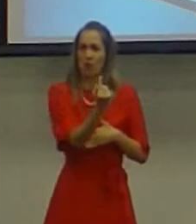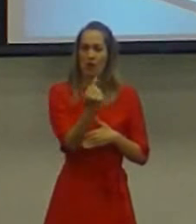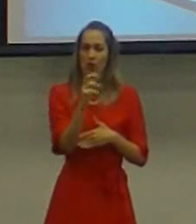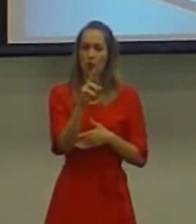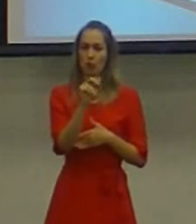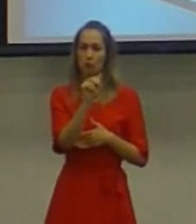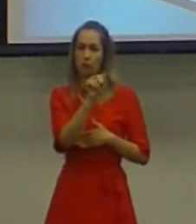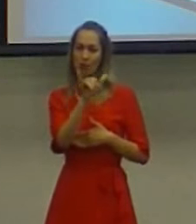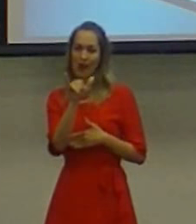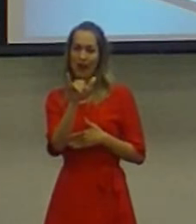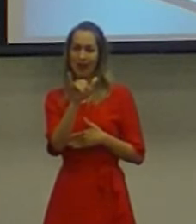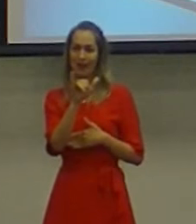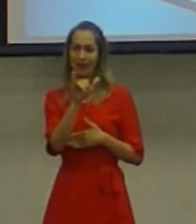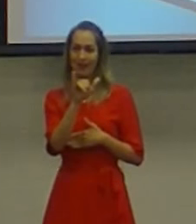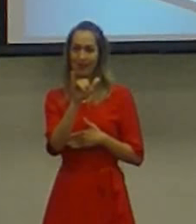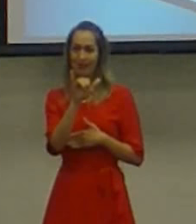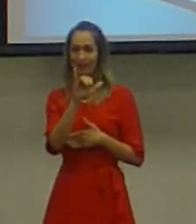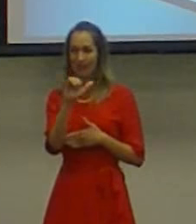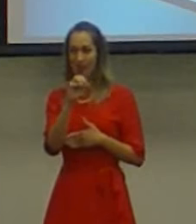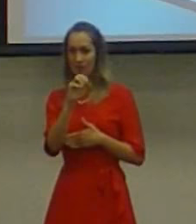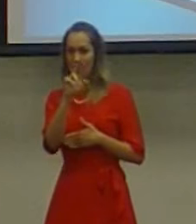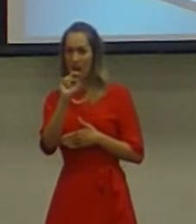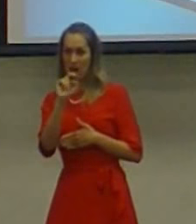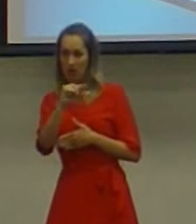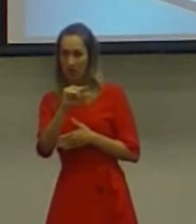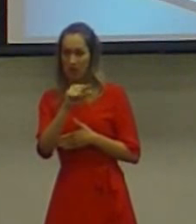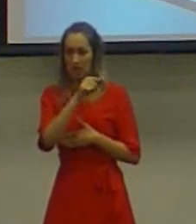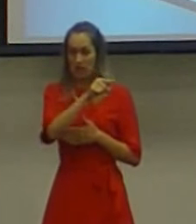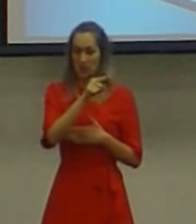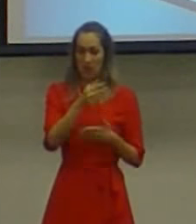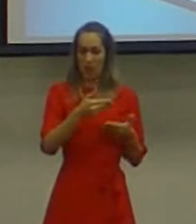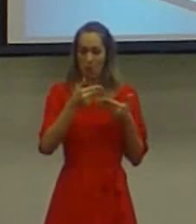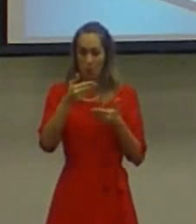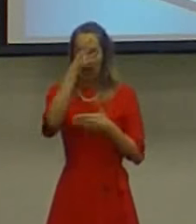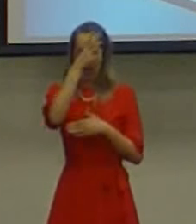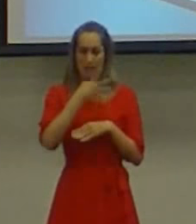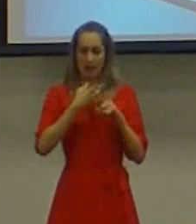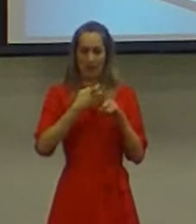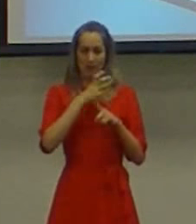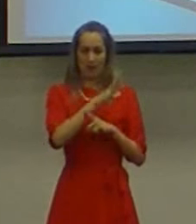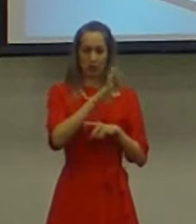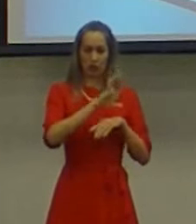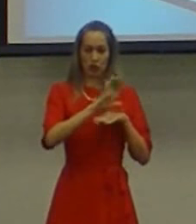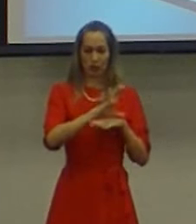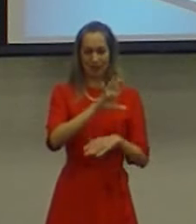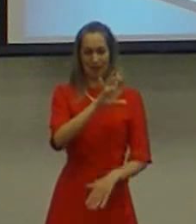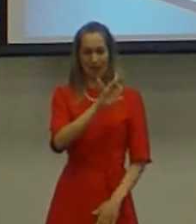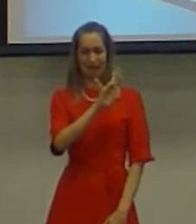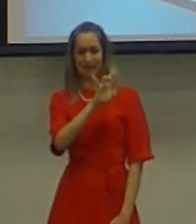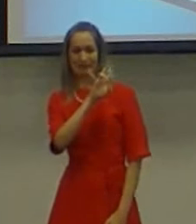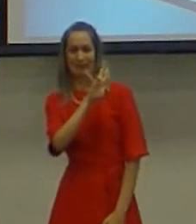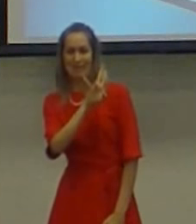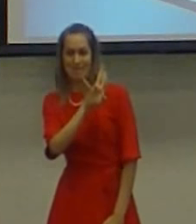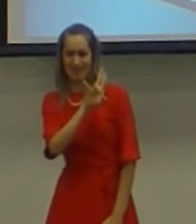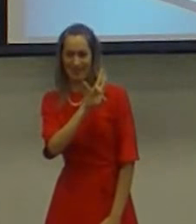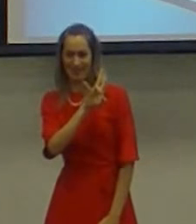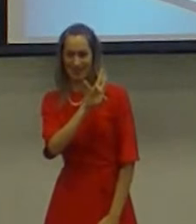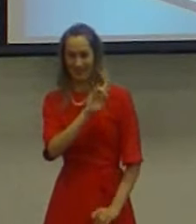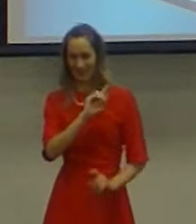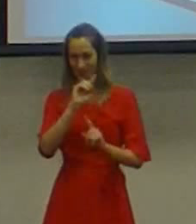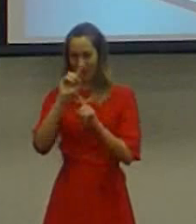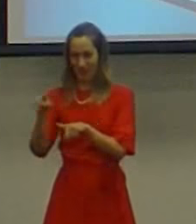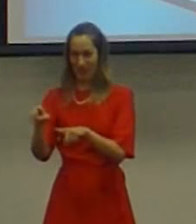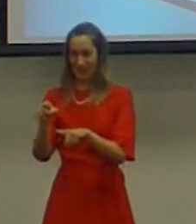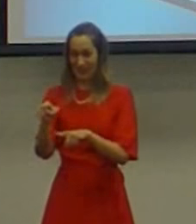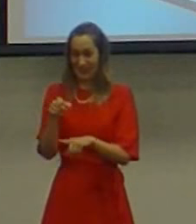from his church who's 87 years old, young now, whatever. He's amazing. And Elvoy is his name, and he's actually Annie